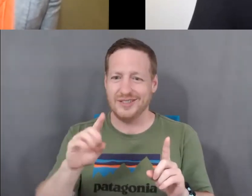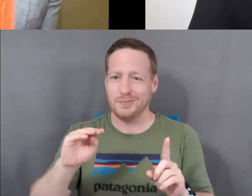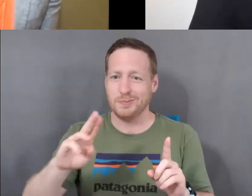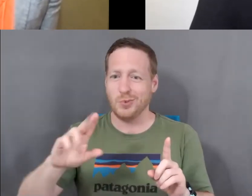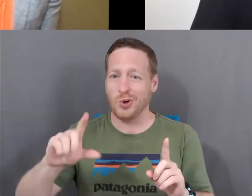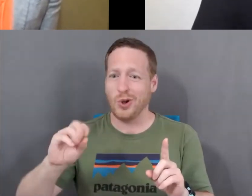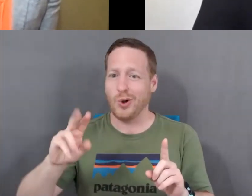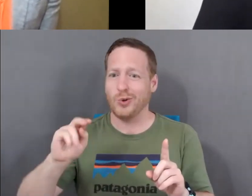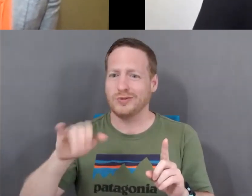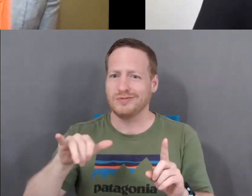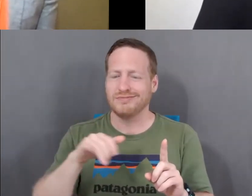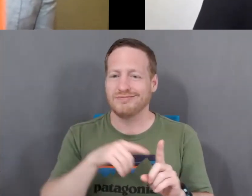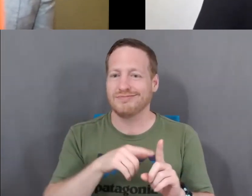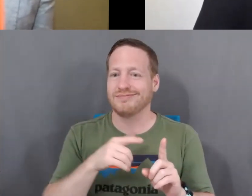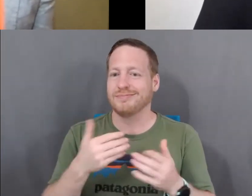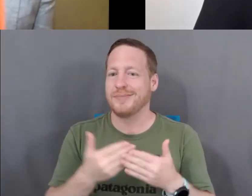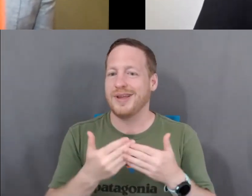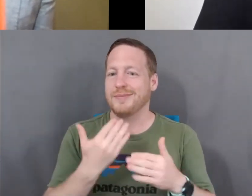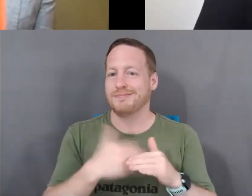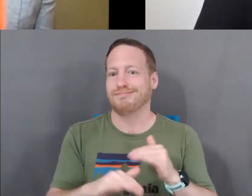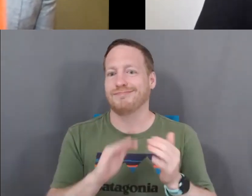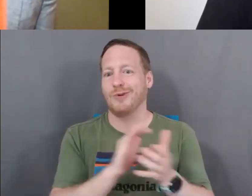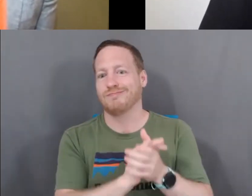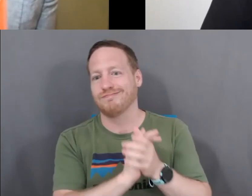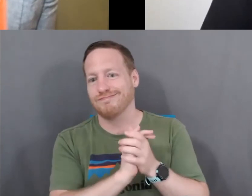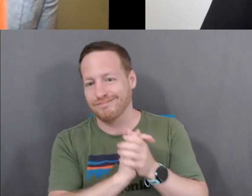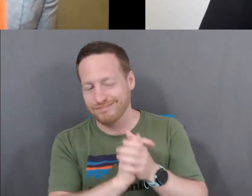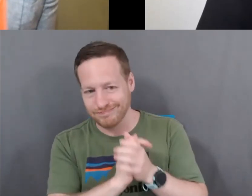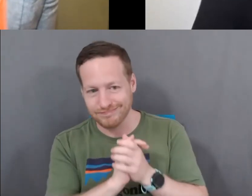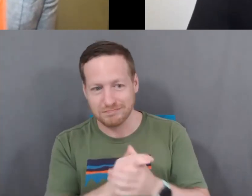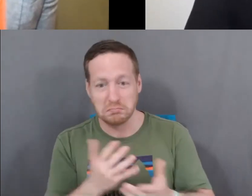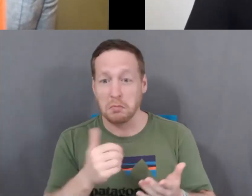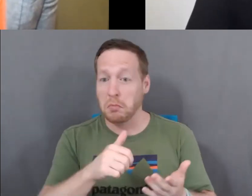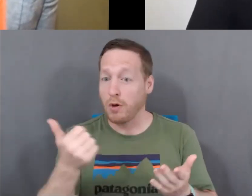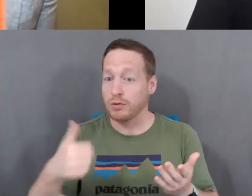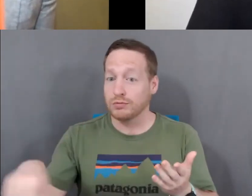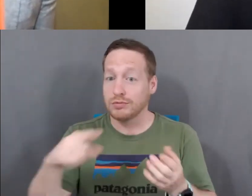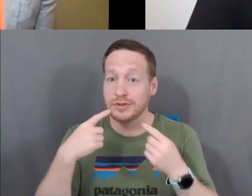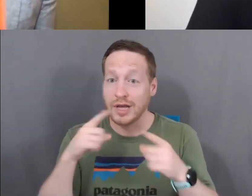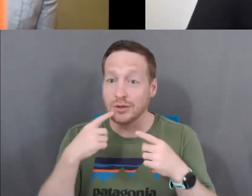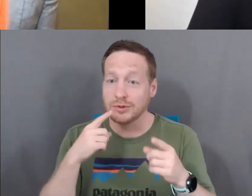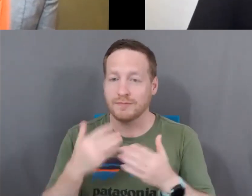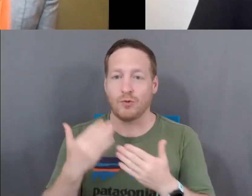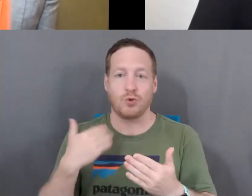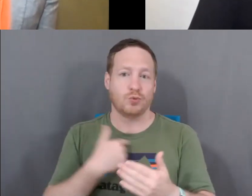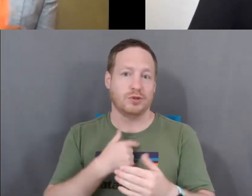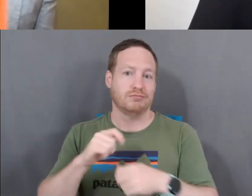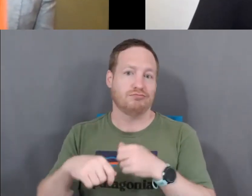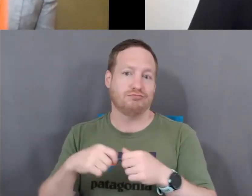information? As I mentioned, David Mahoney, his last name, the interpreter missed,